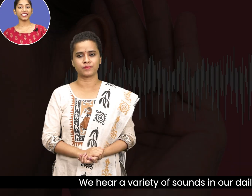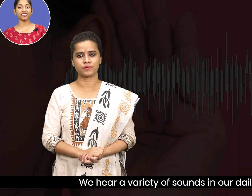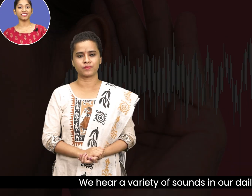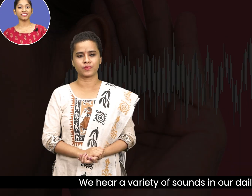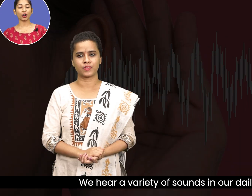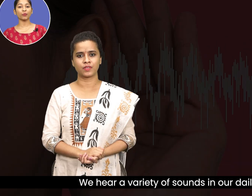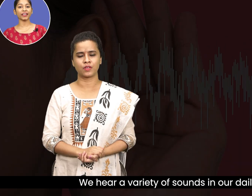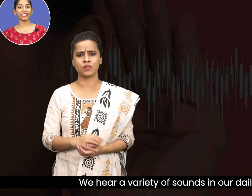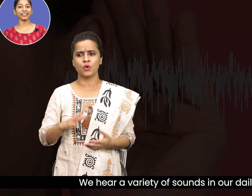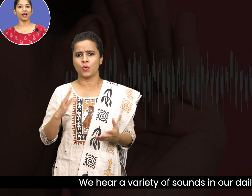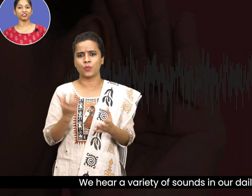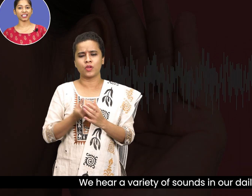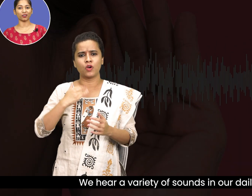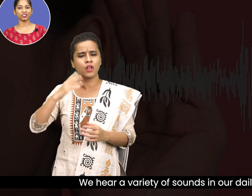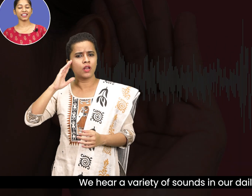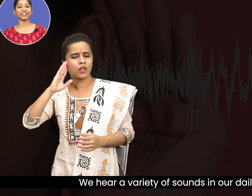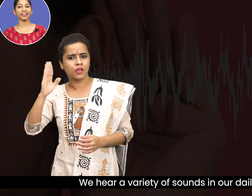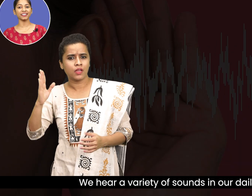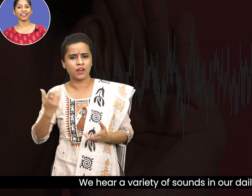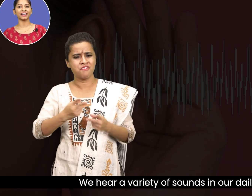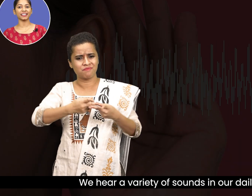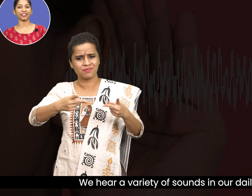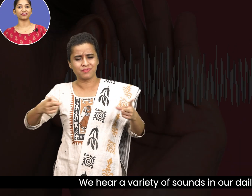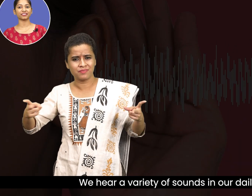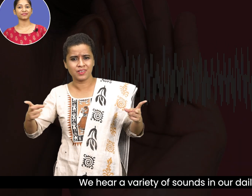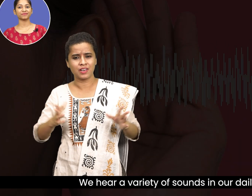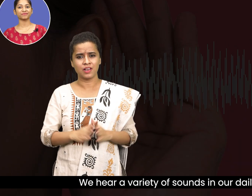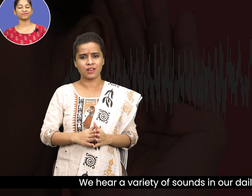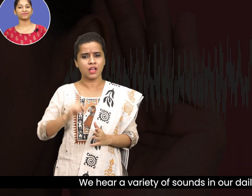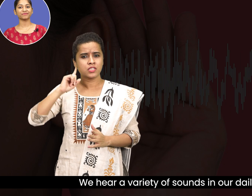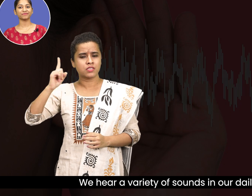We hear a variety of sounds in our daily life.